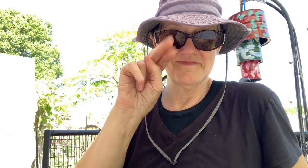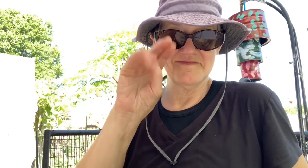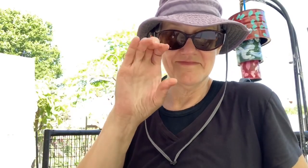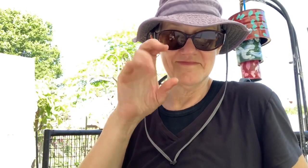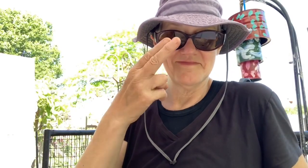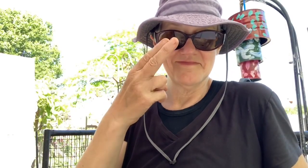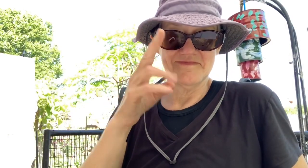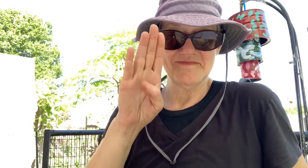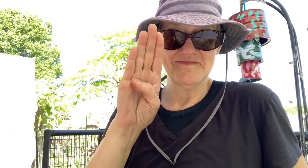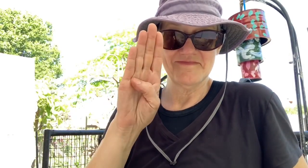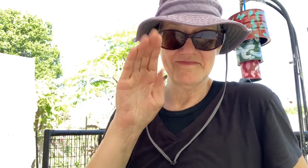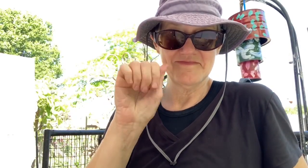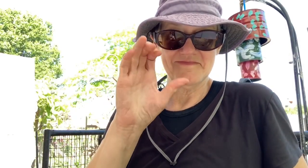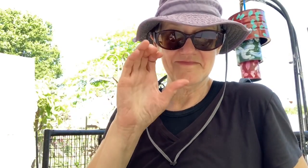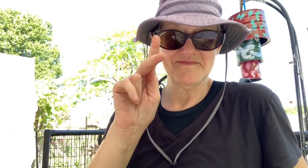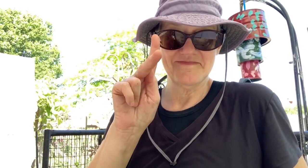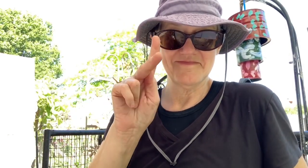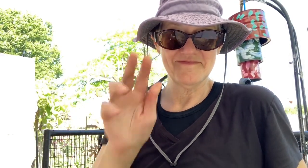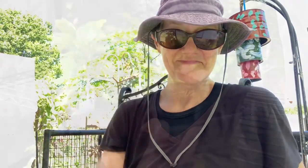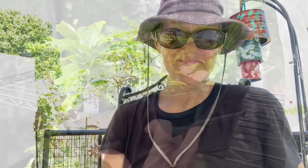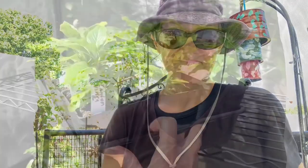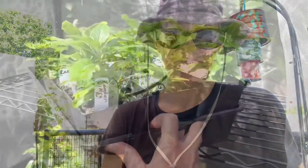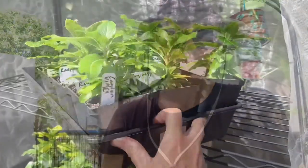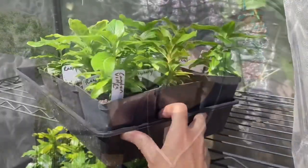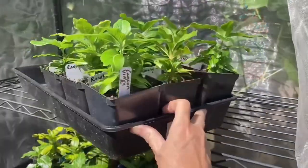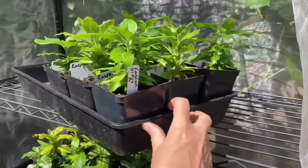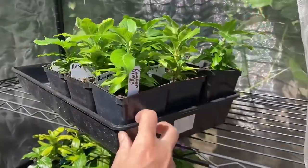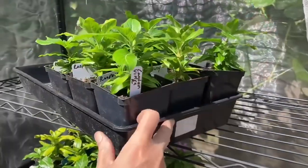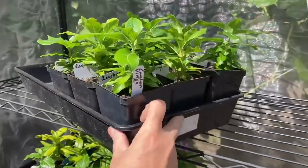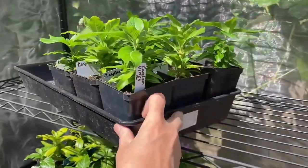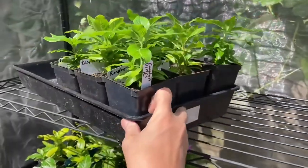Now, they don't need to be pinched back.